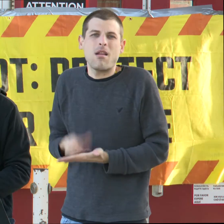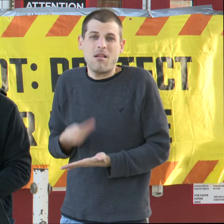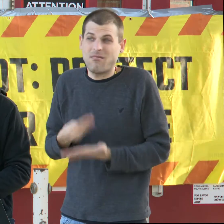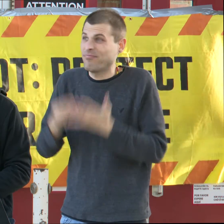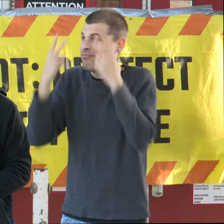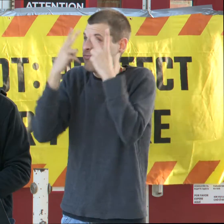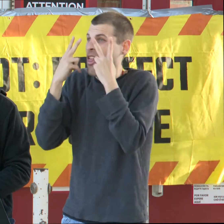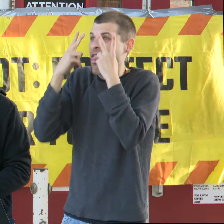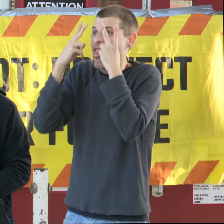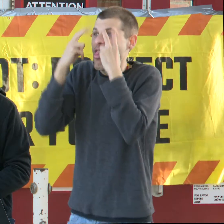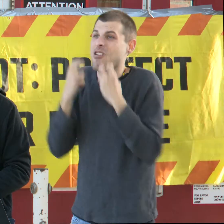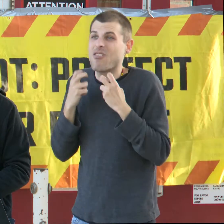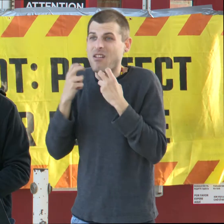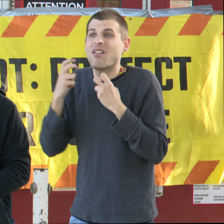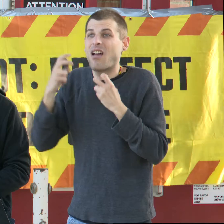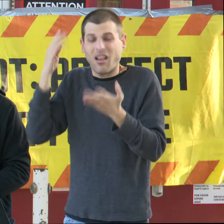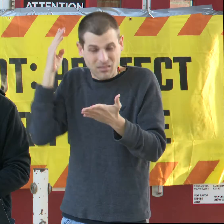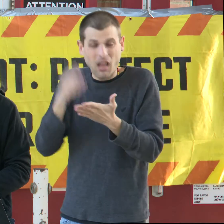people.